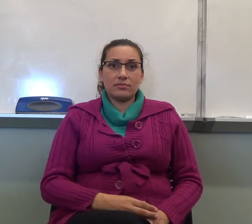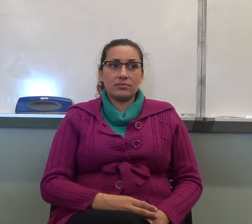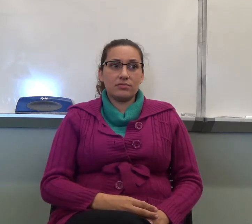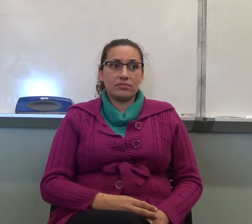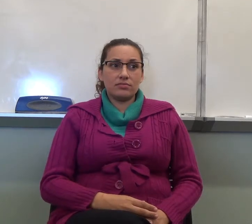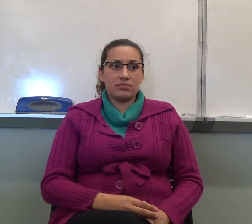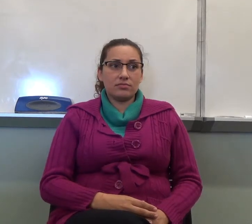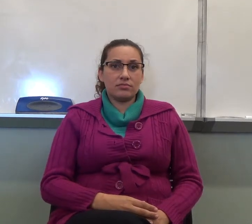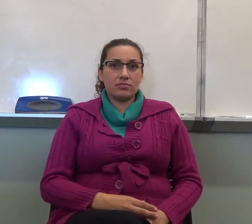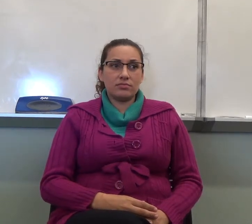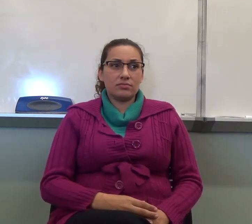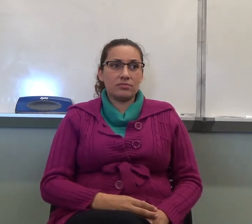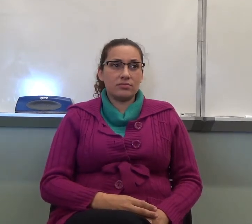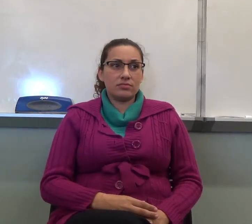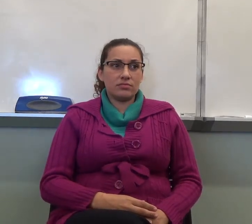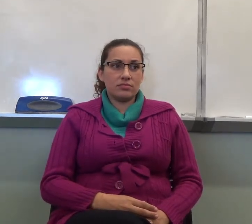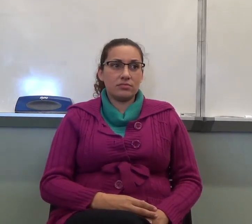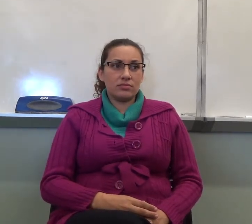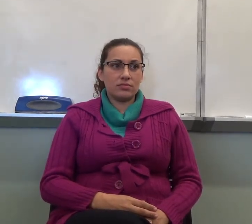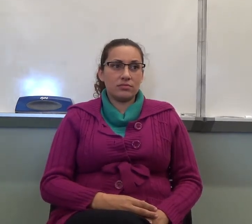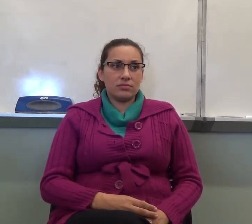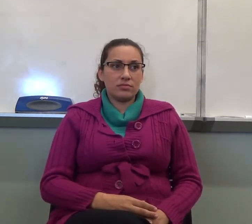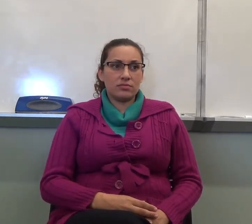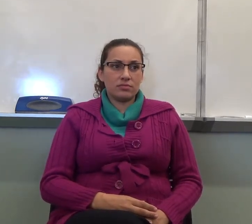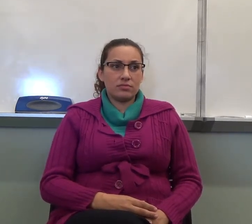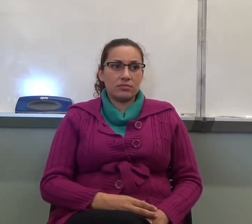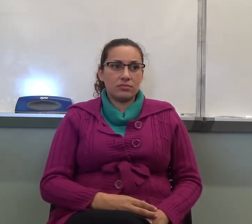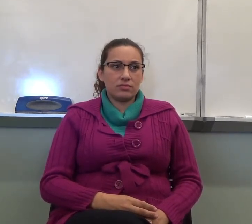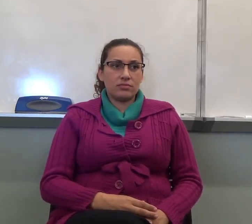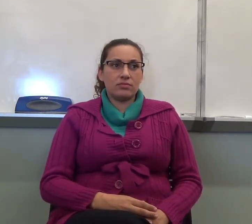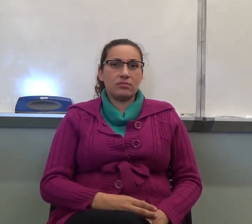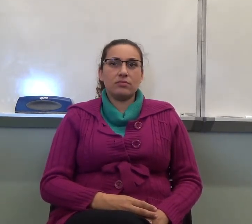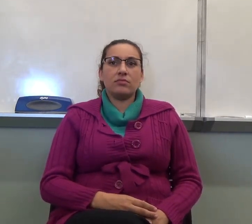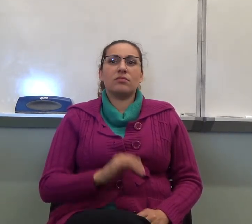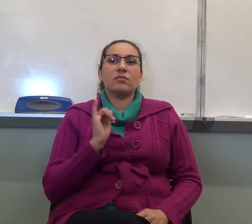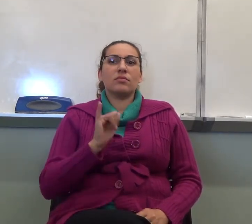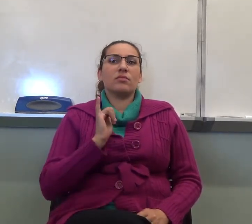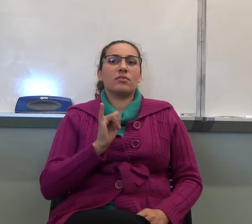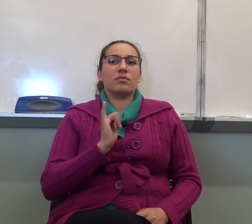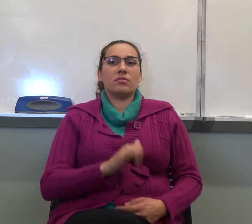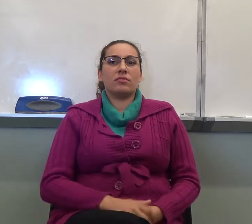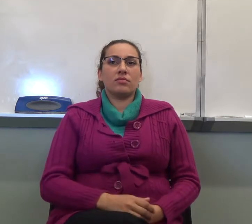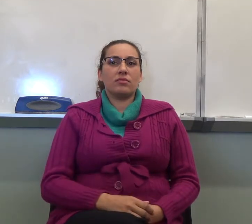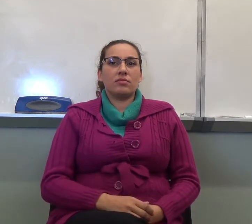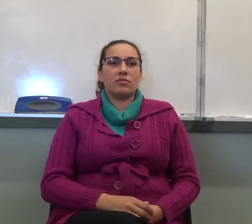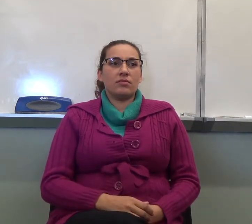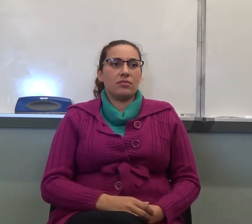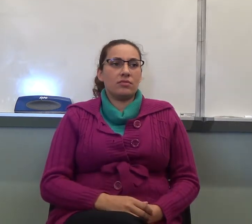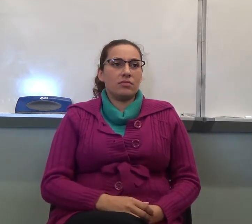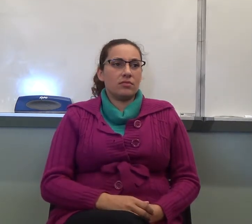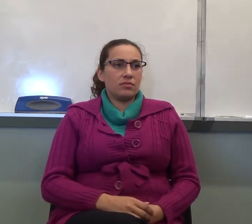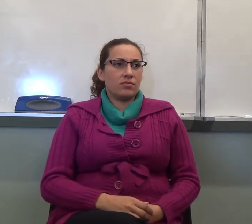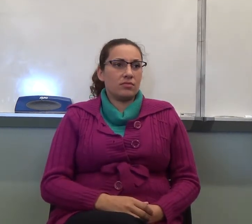Yeah. Oh, come on, you're all lying. So negative numbers do exist. Where we're going to put them, we're going to put them to the left of